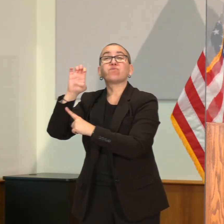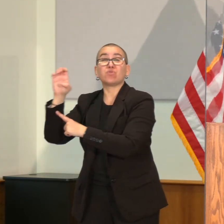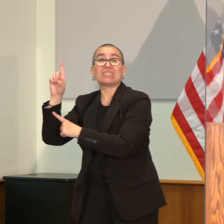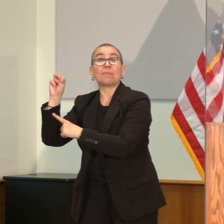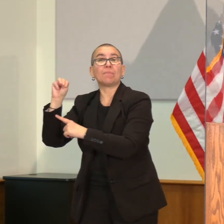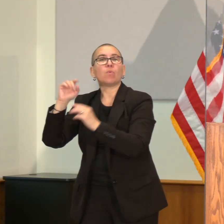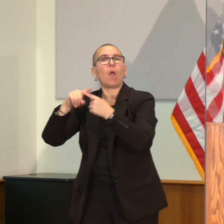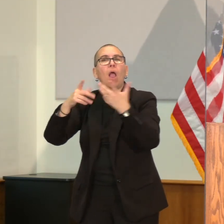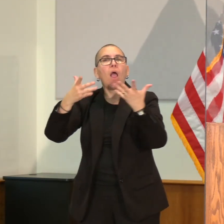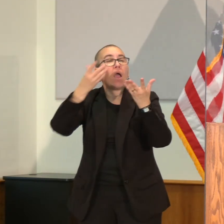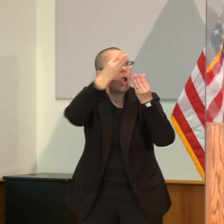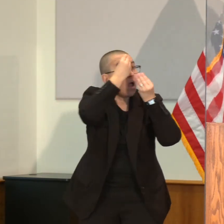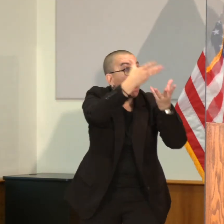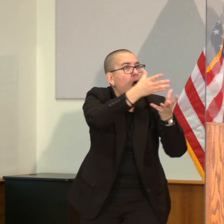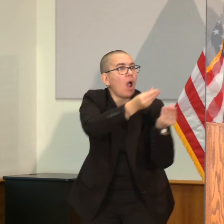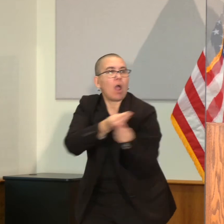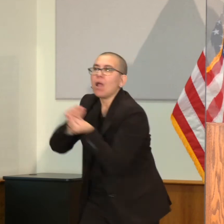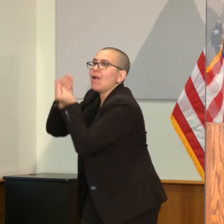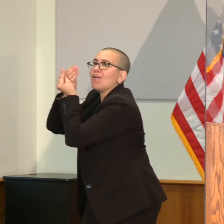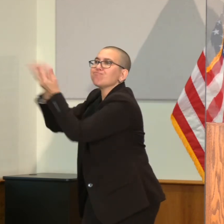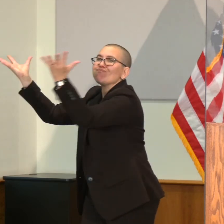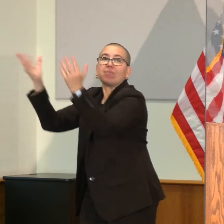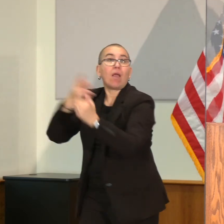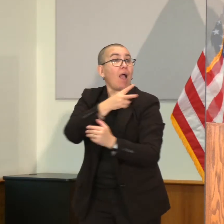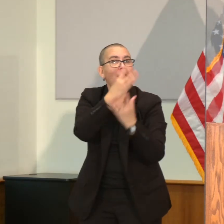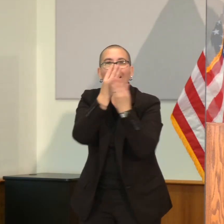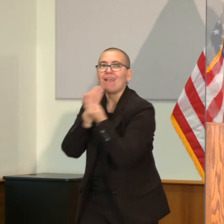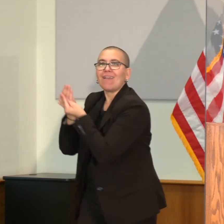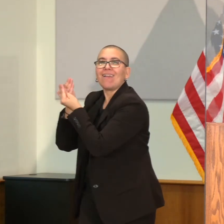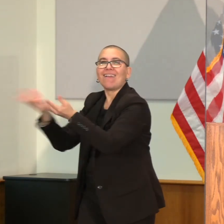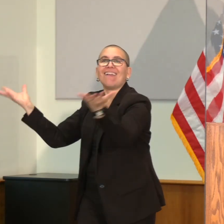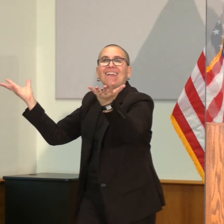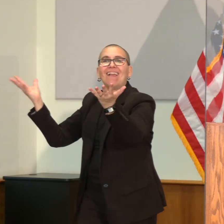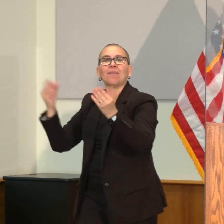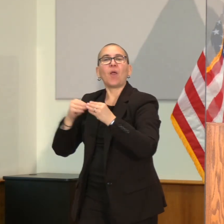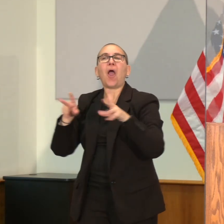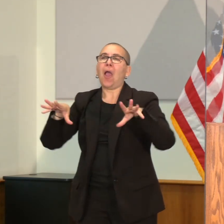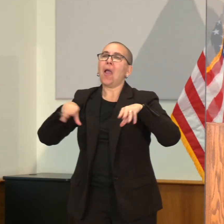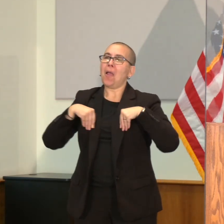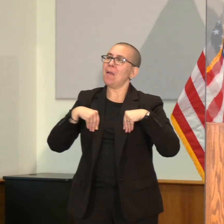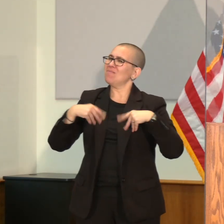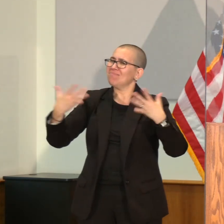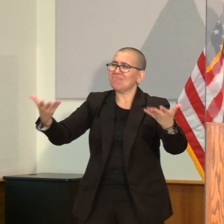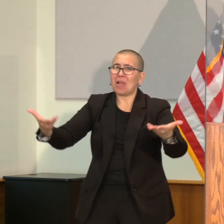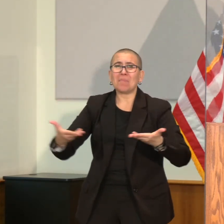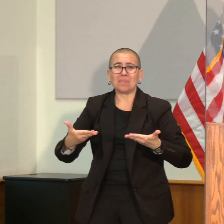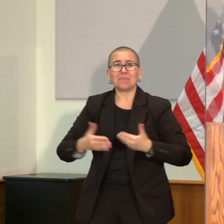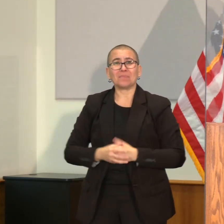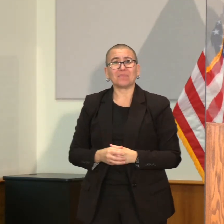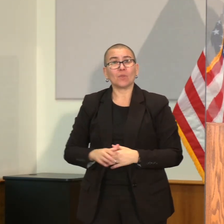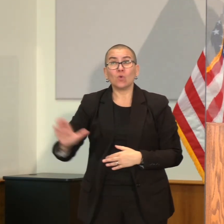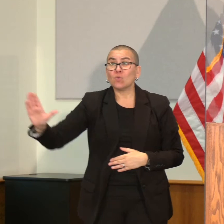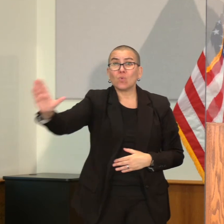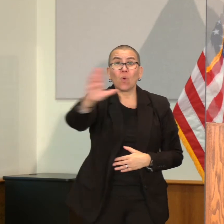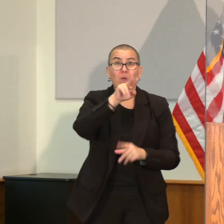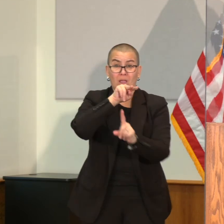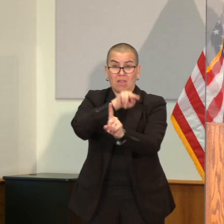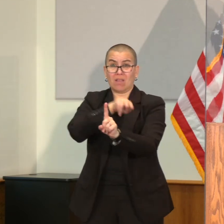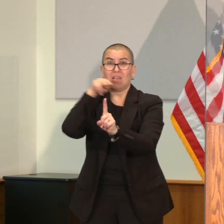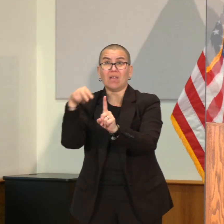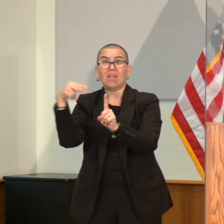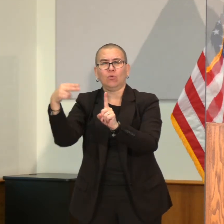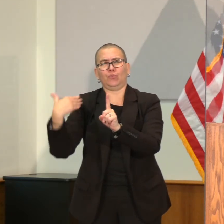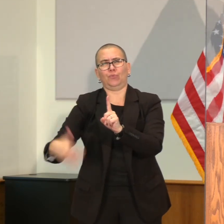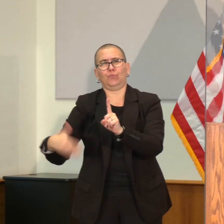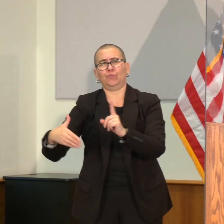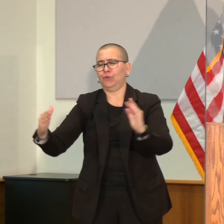is the air we breathe. So those suggestions, those points, those insights, we're really